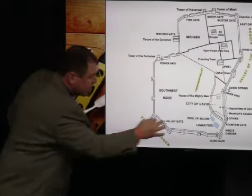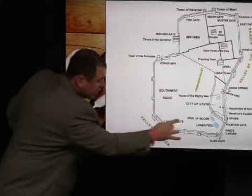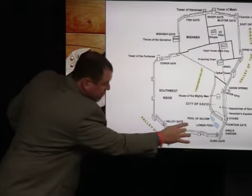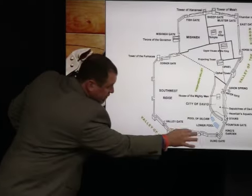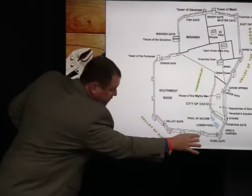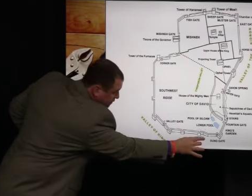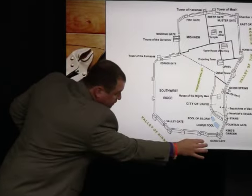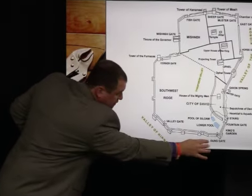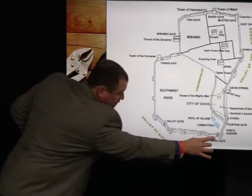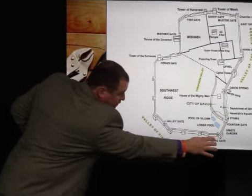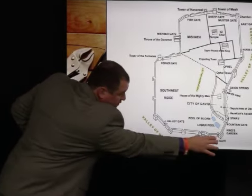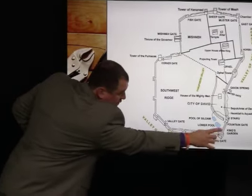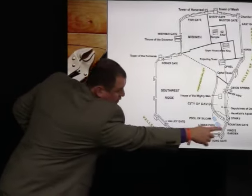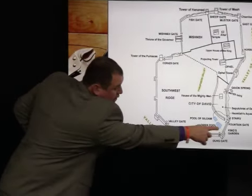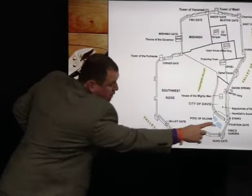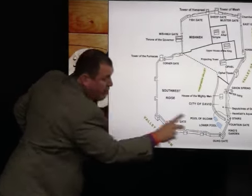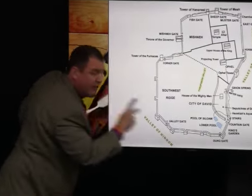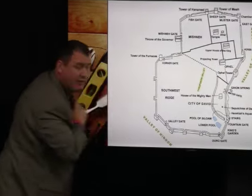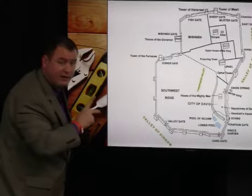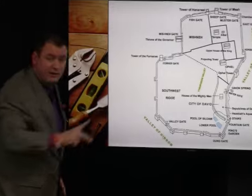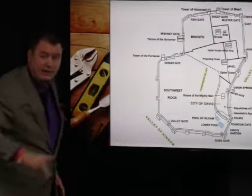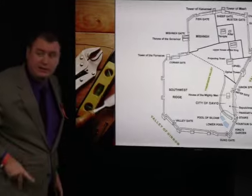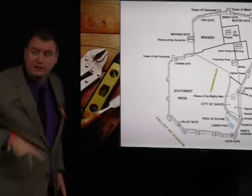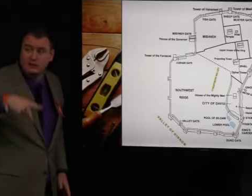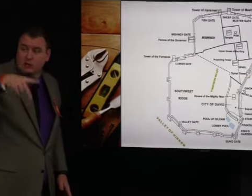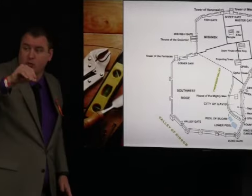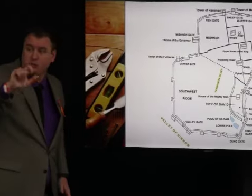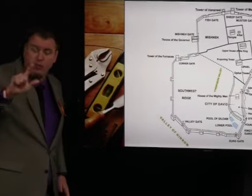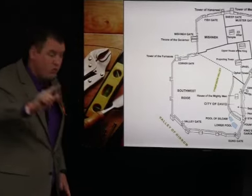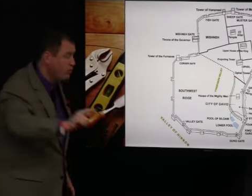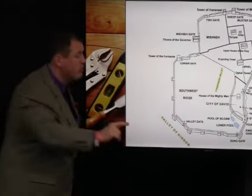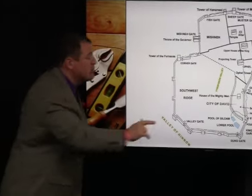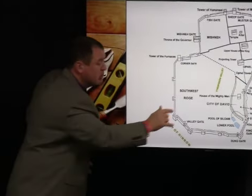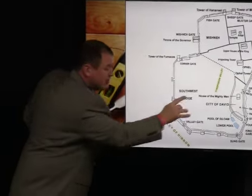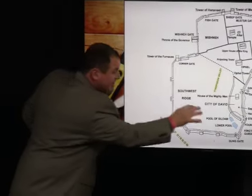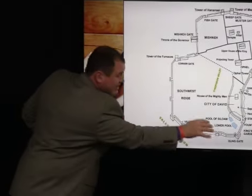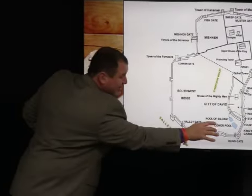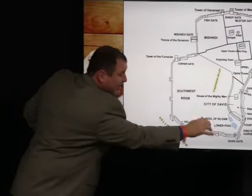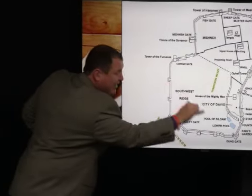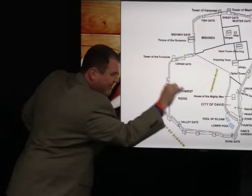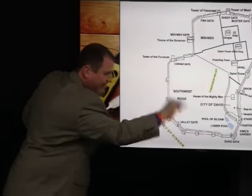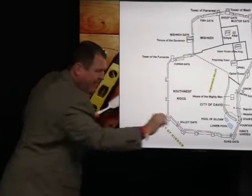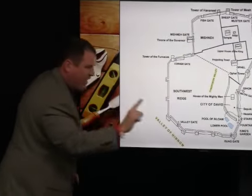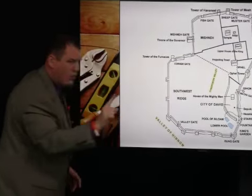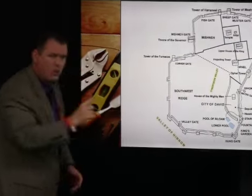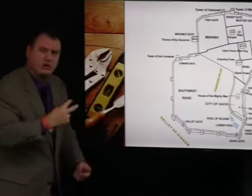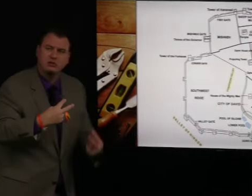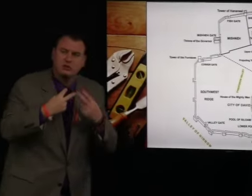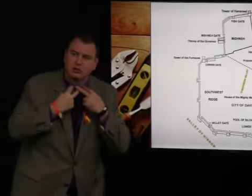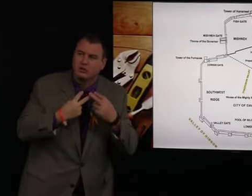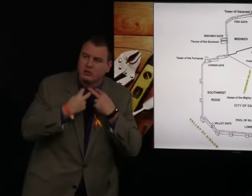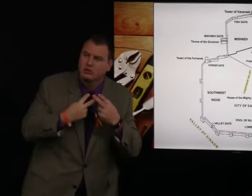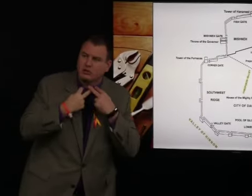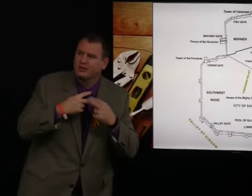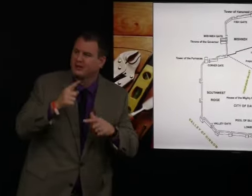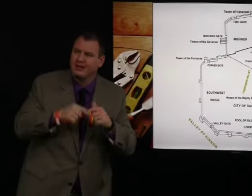You know, there's the dung gate. That's what he's talking about. He's cool right there. And he